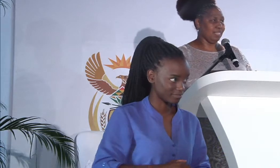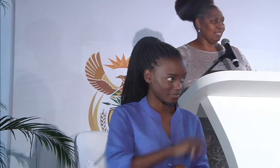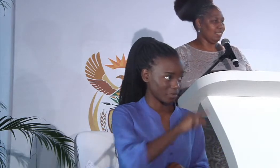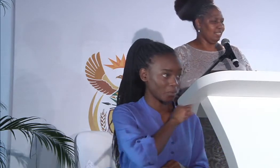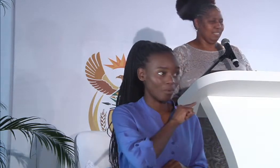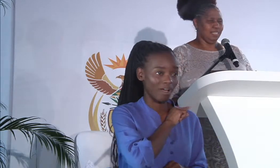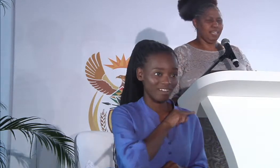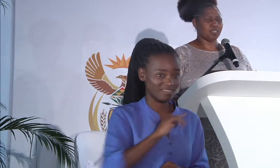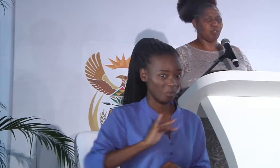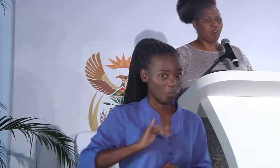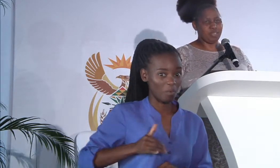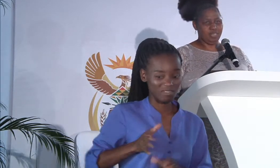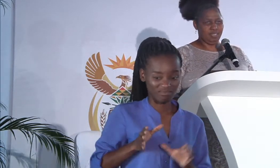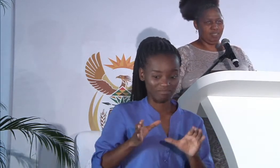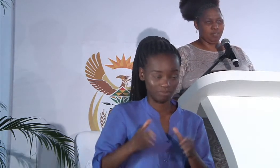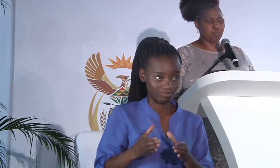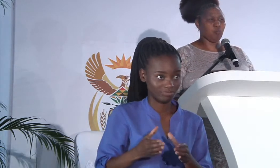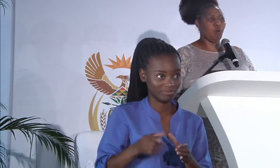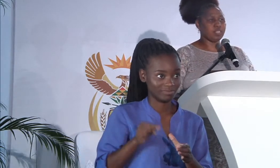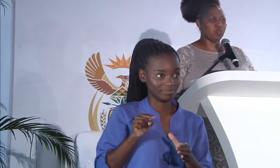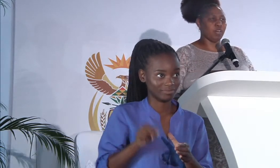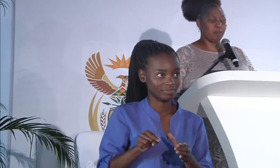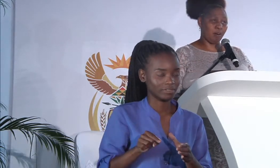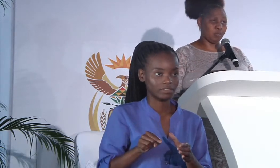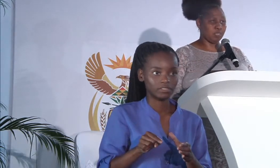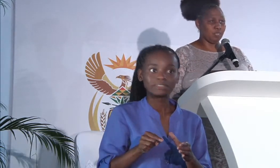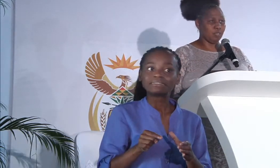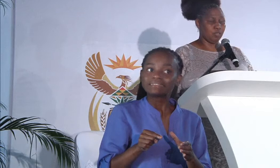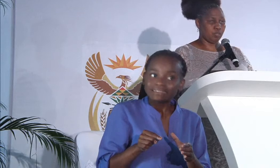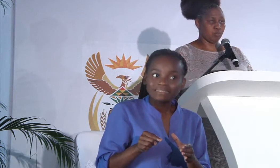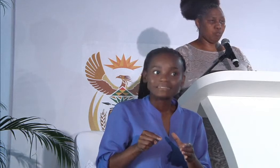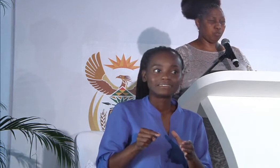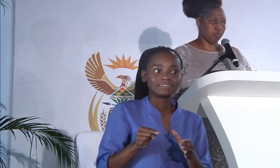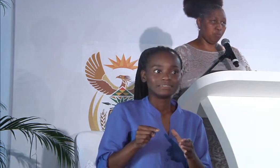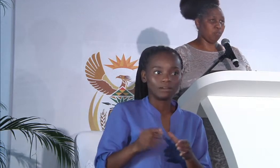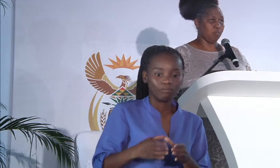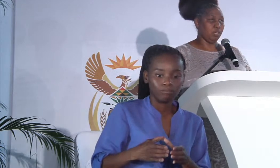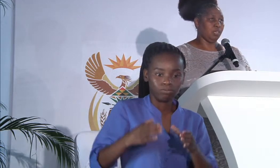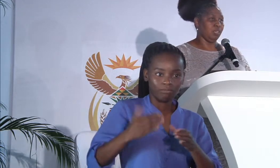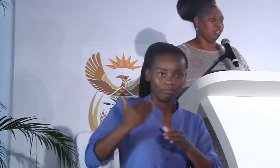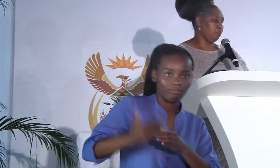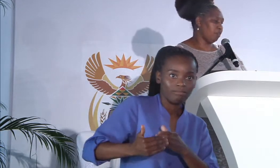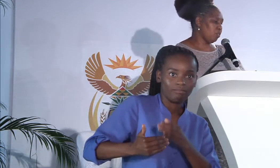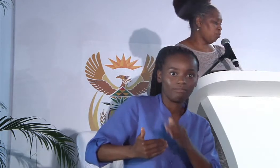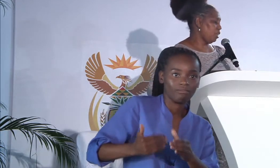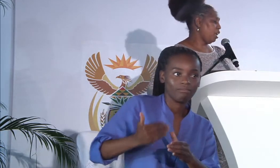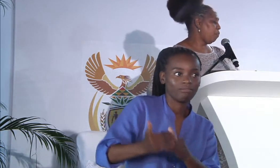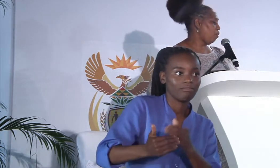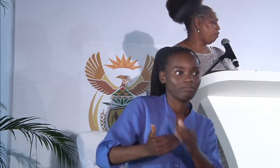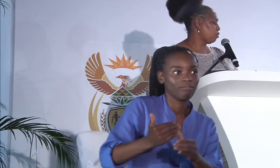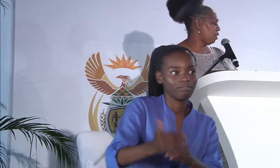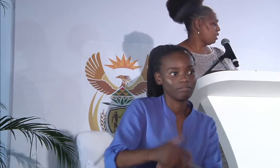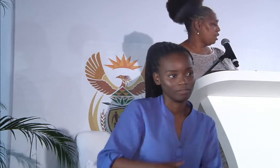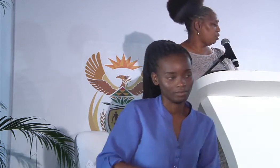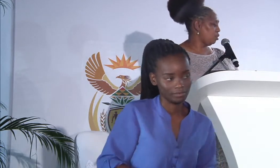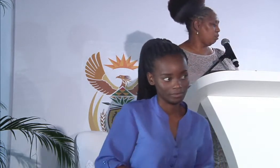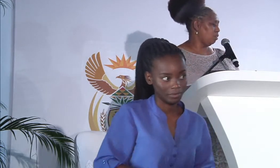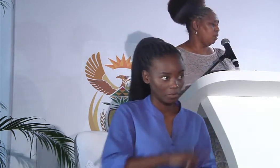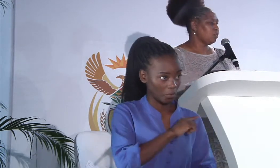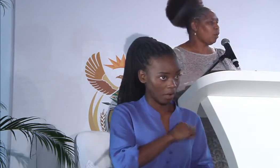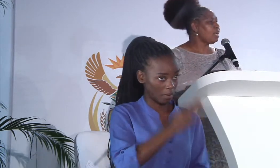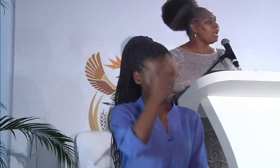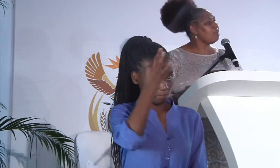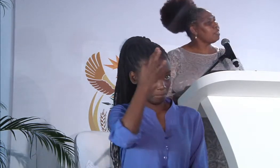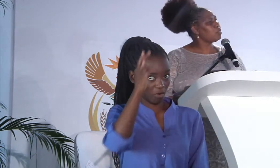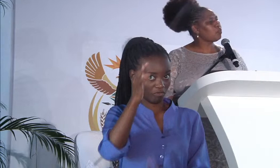movement has gone through what you are about to go through. Because today, Prof is going to say to you,